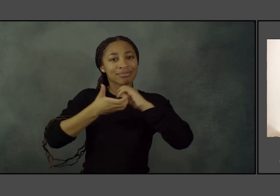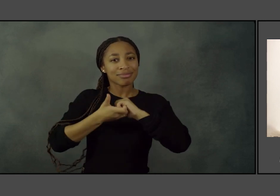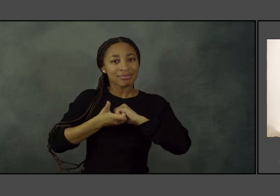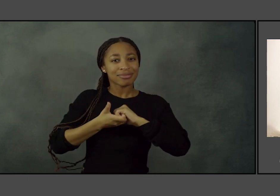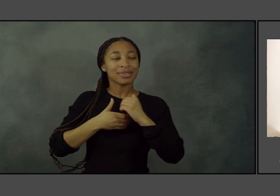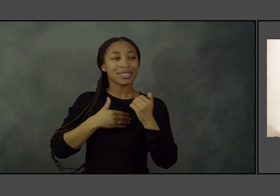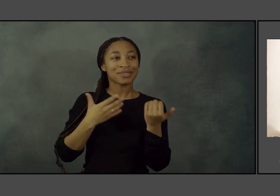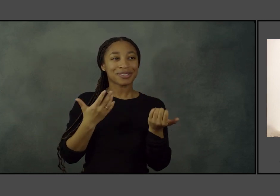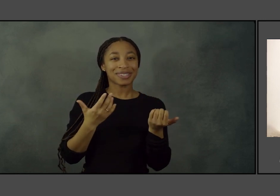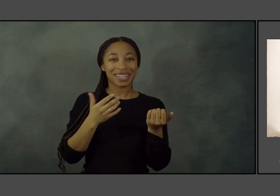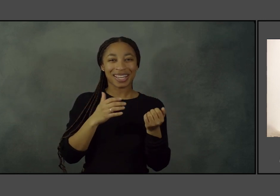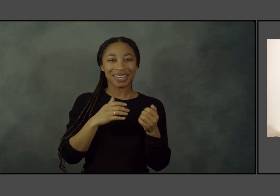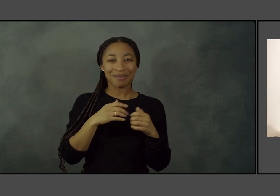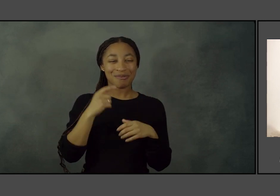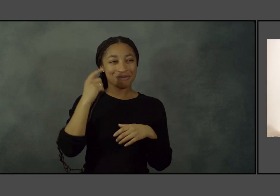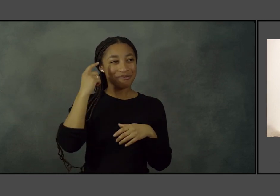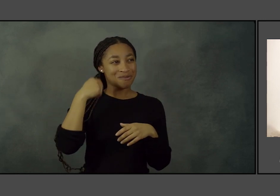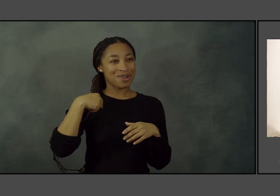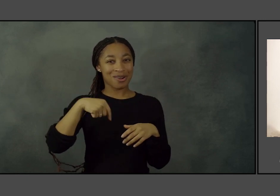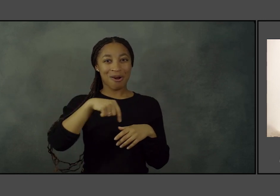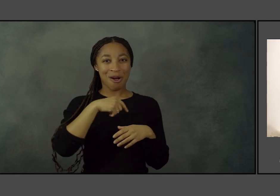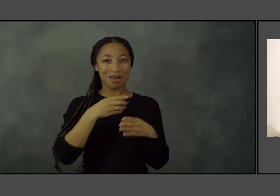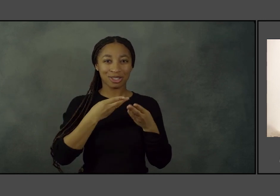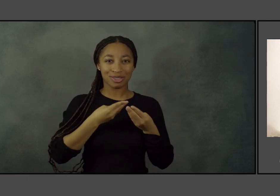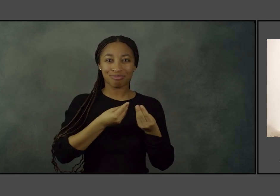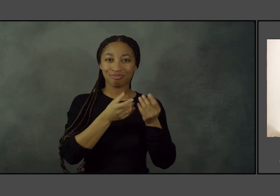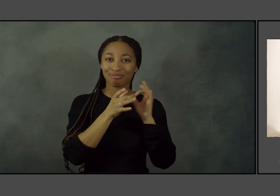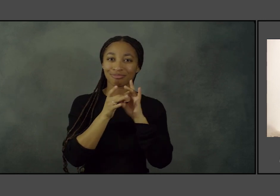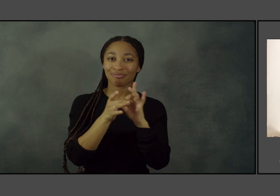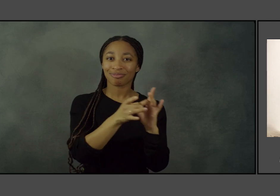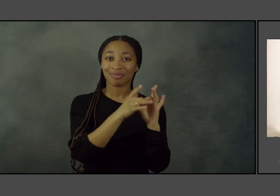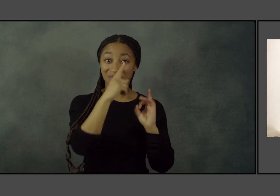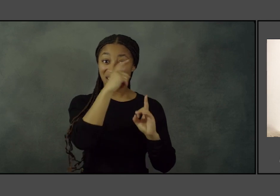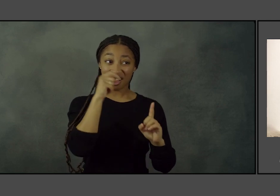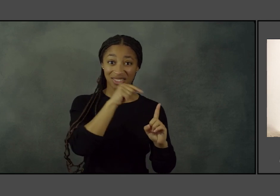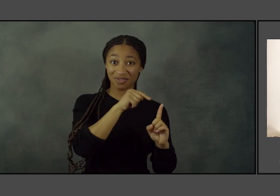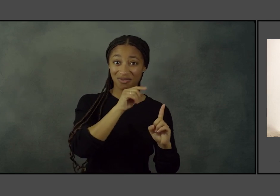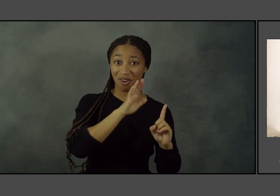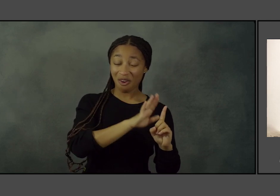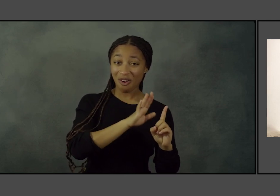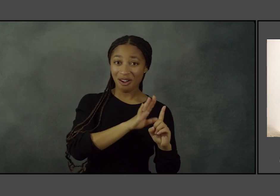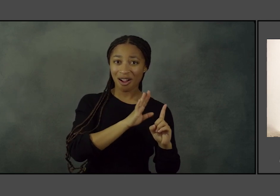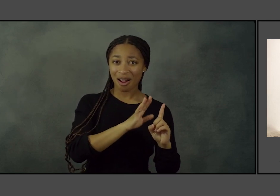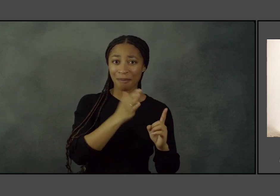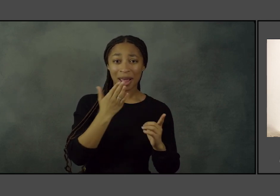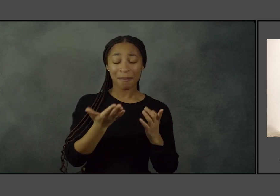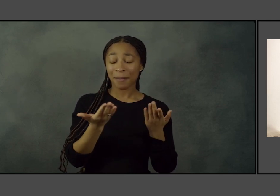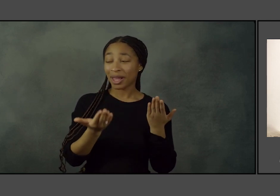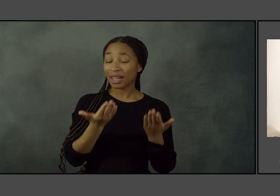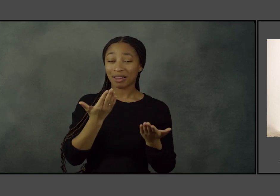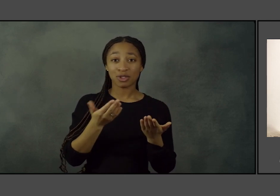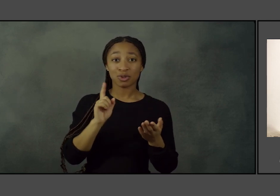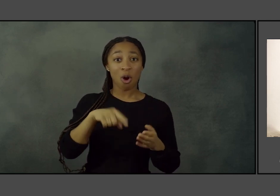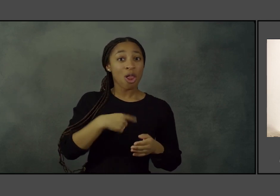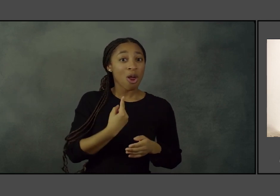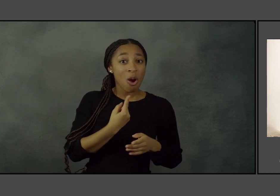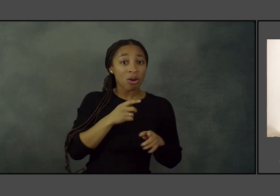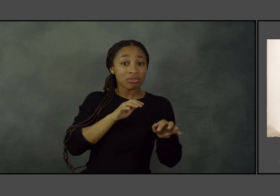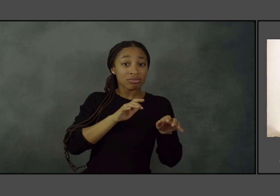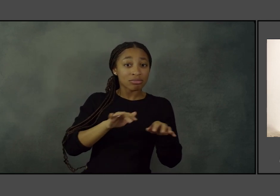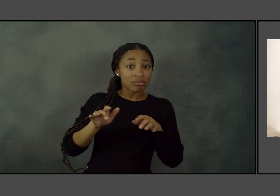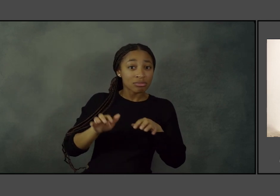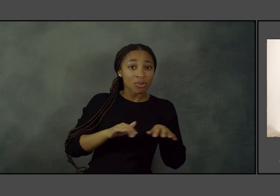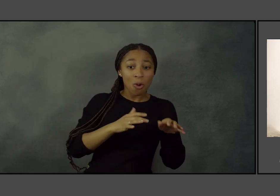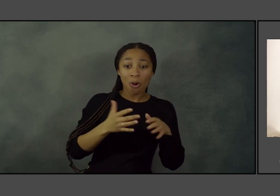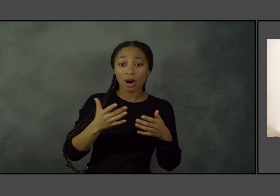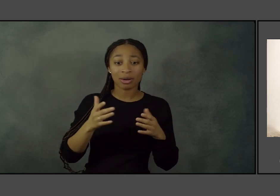Jerry. Um, and, whether she was playing solo piano, whether she was part of a trio, whether she was part of a big band,